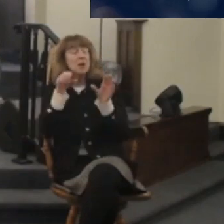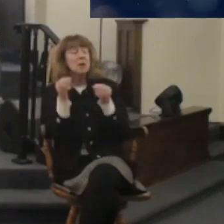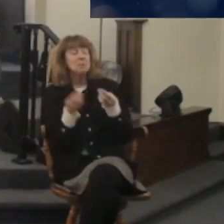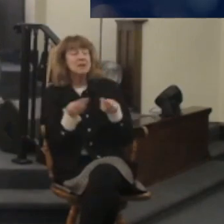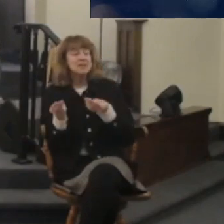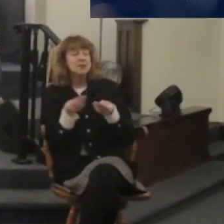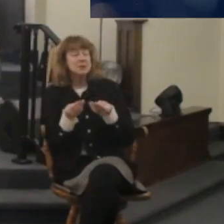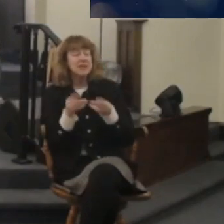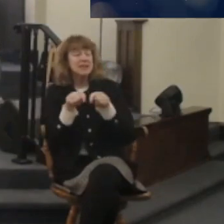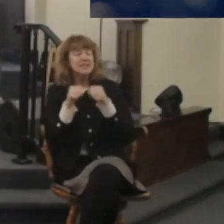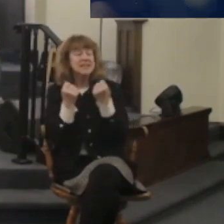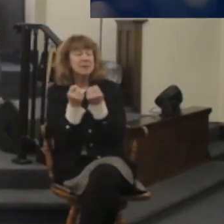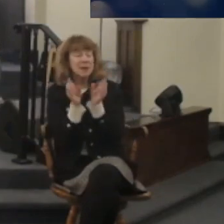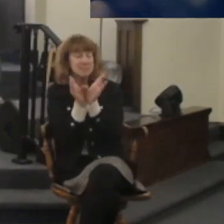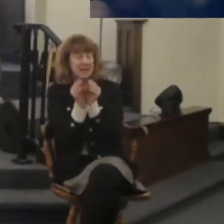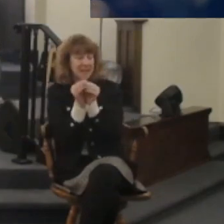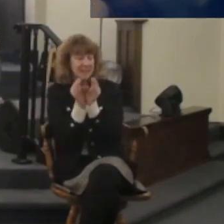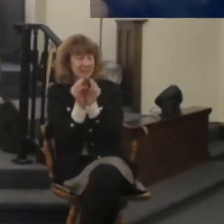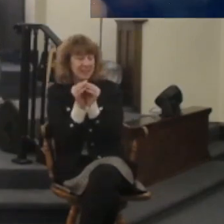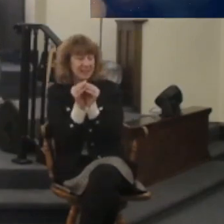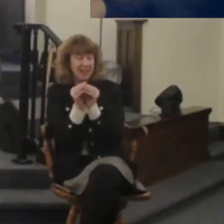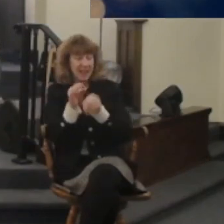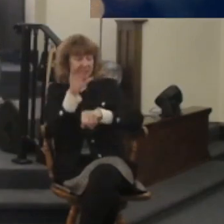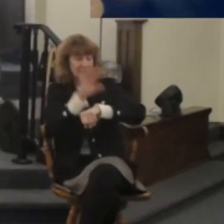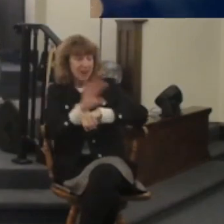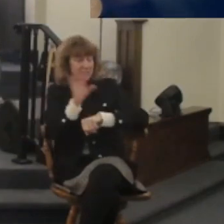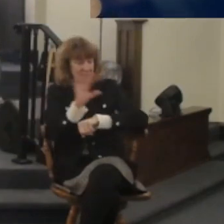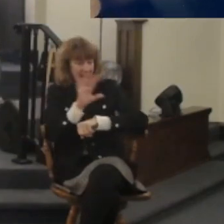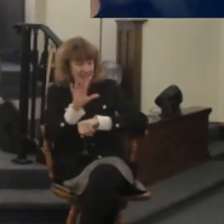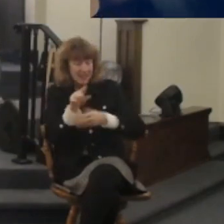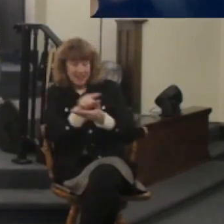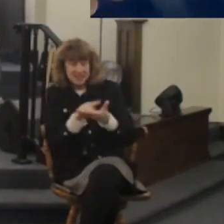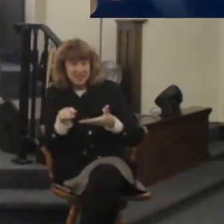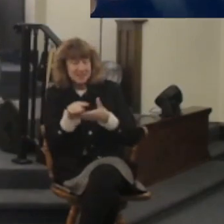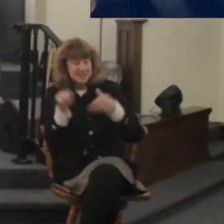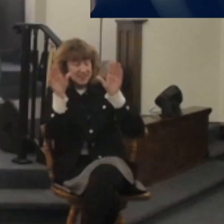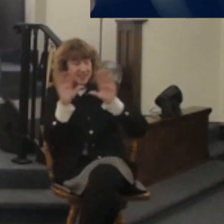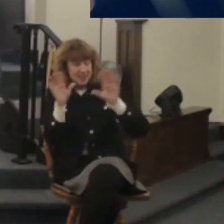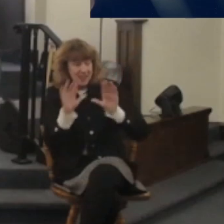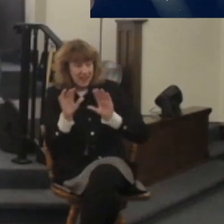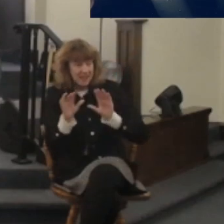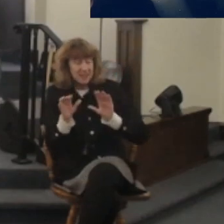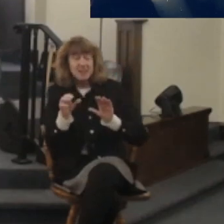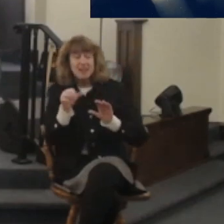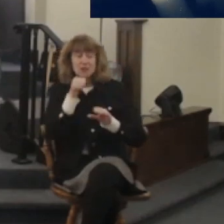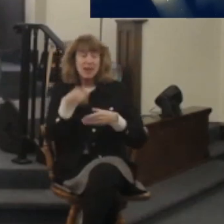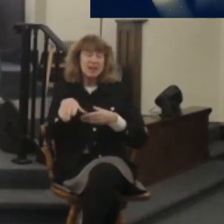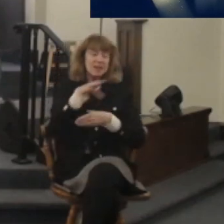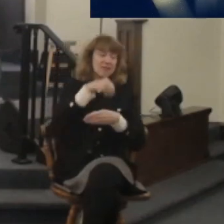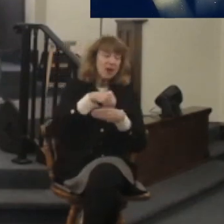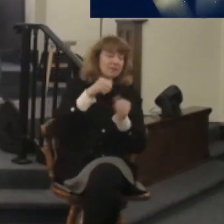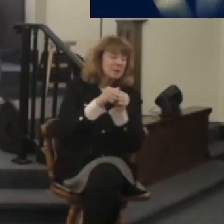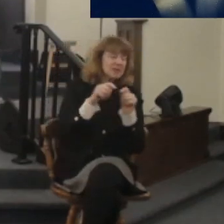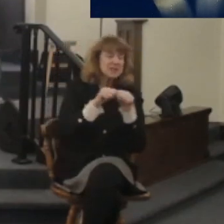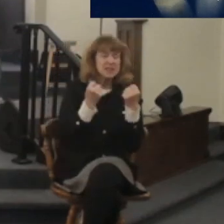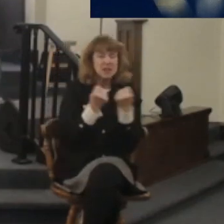5 o'clock. Guess what? Again, if you're not on a team, if you're not involved in one of our ministry teams, come and